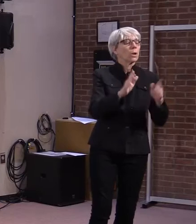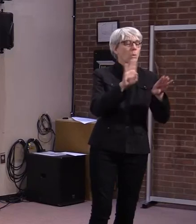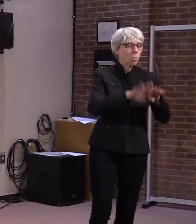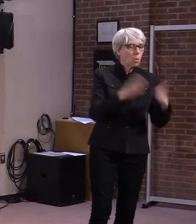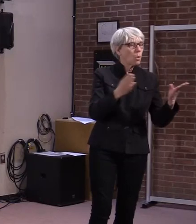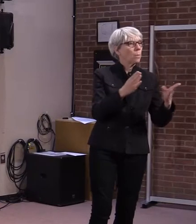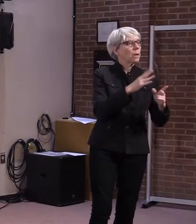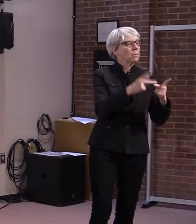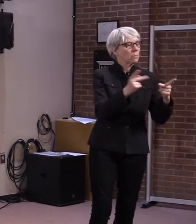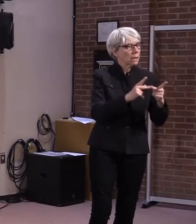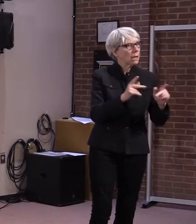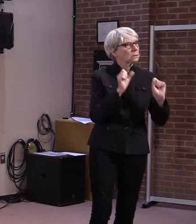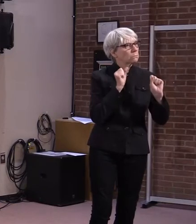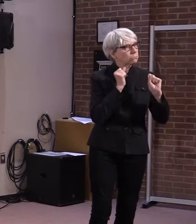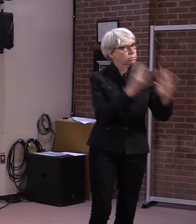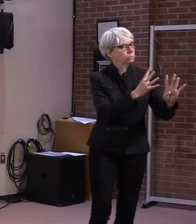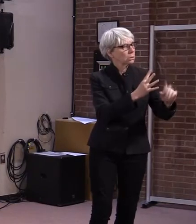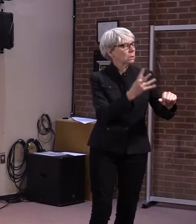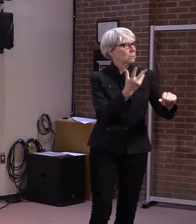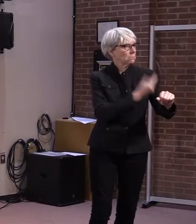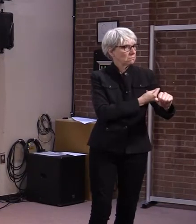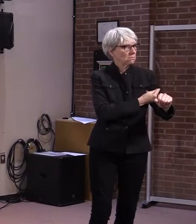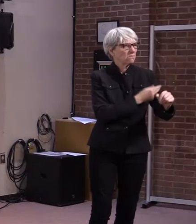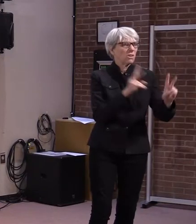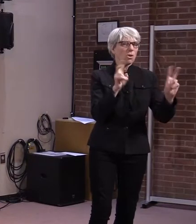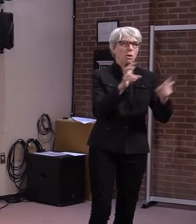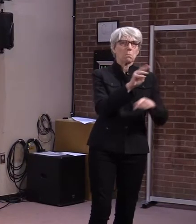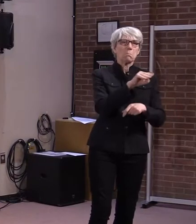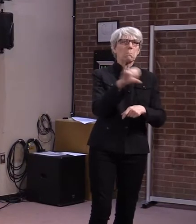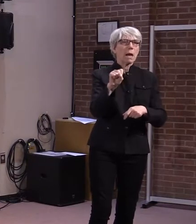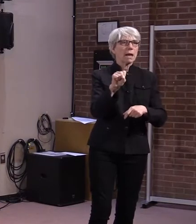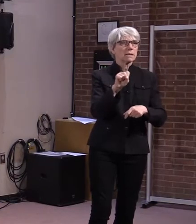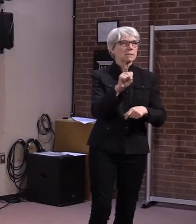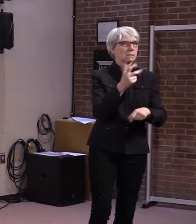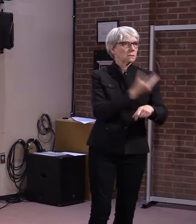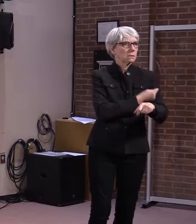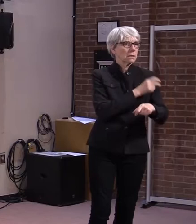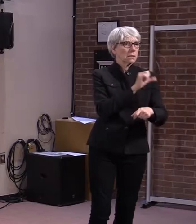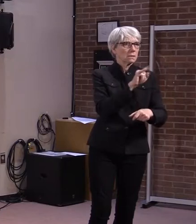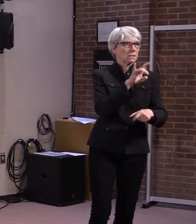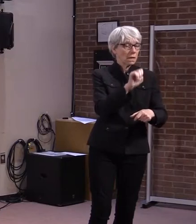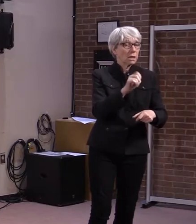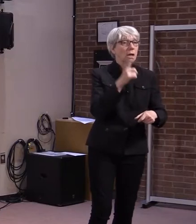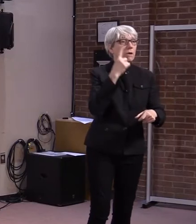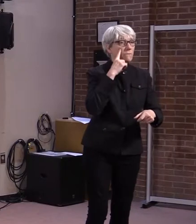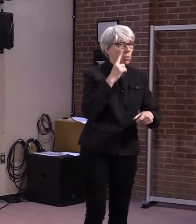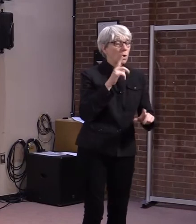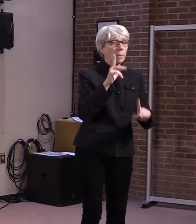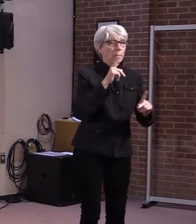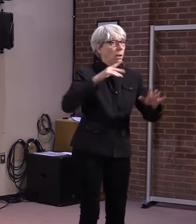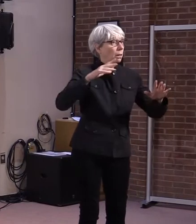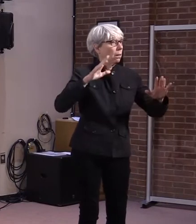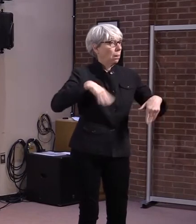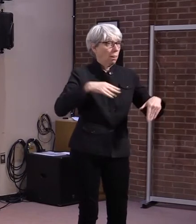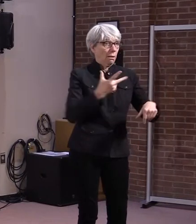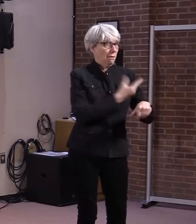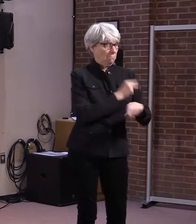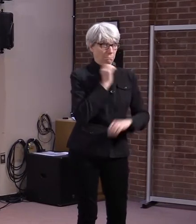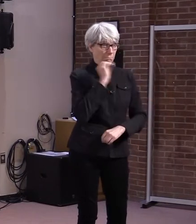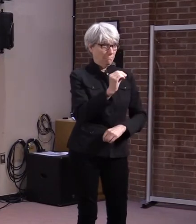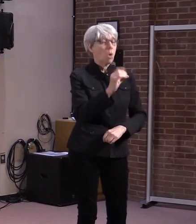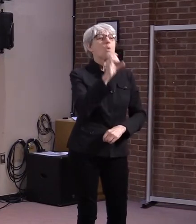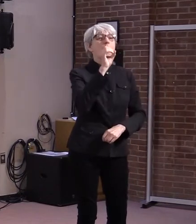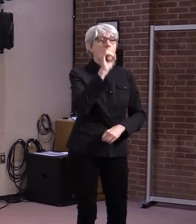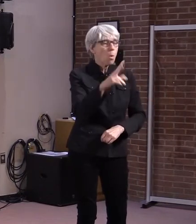sites will be available for those to get a booster as well as those who haven't yet been vaccinated. You